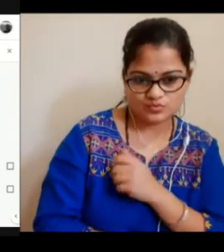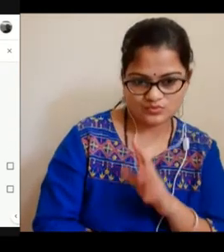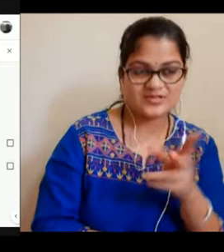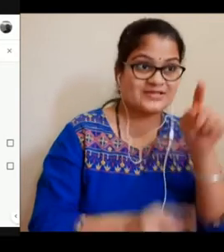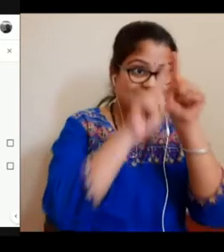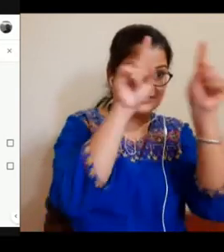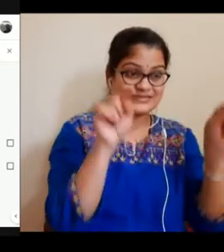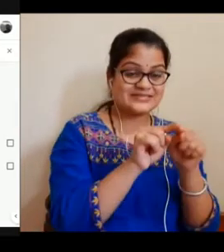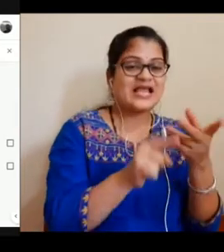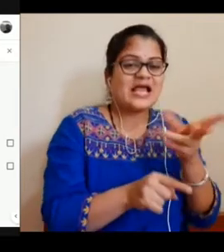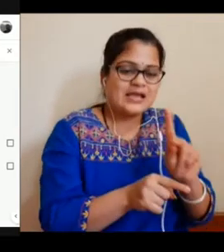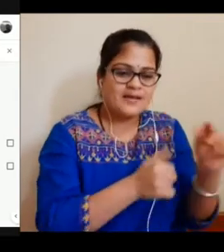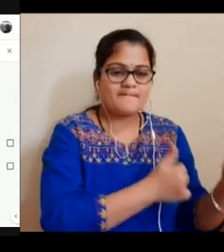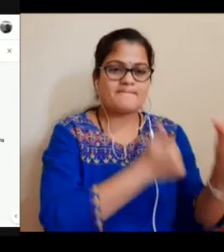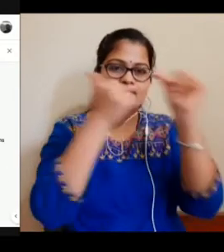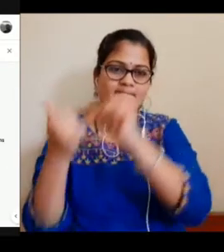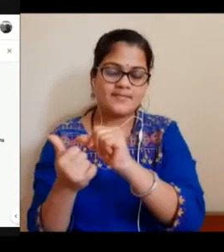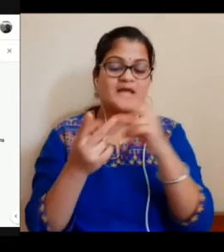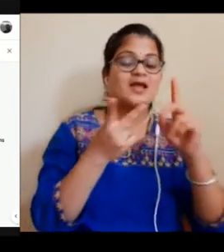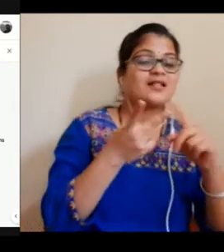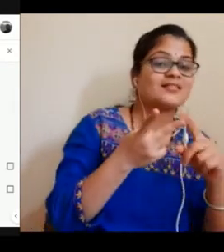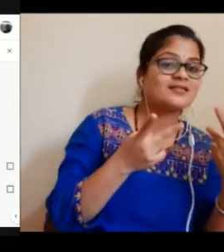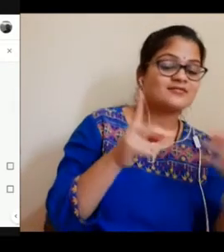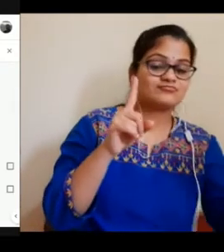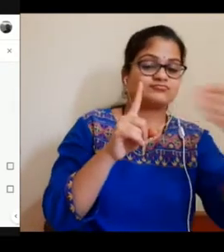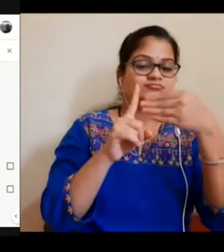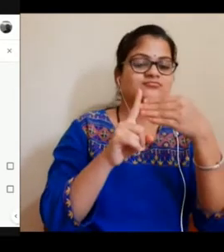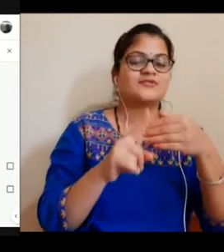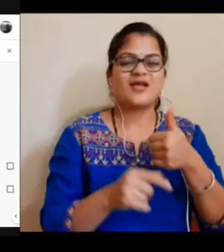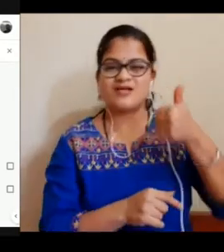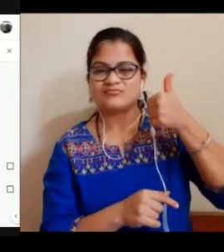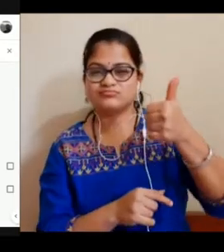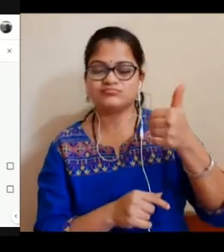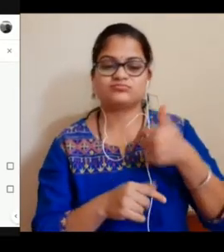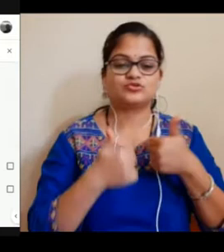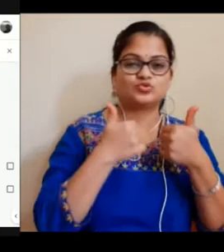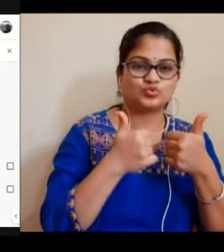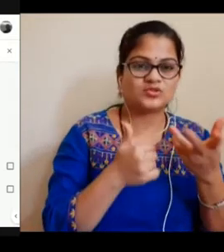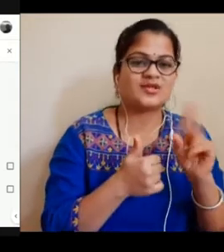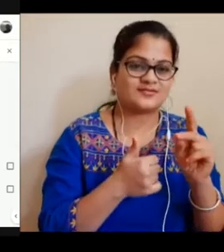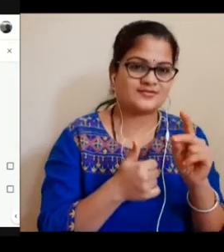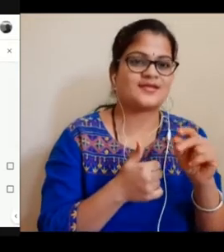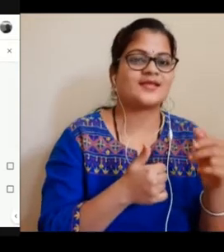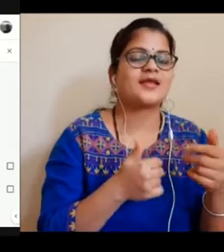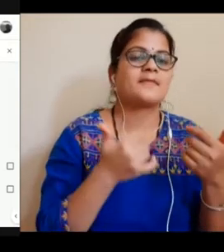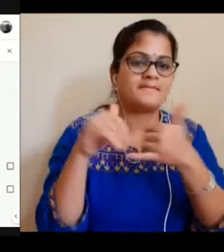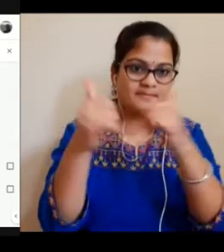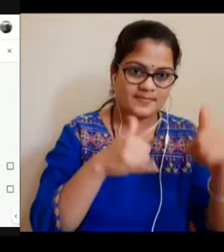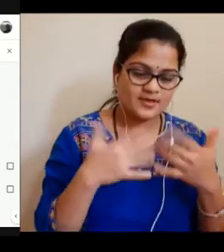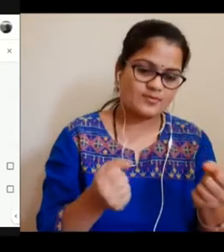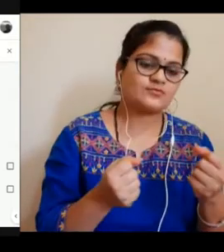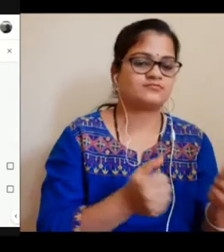and click here to try again, and then one smiley face for positive reinforcement, and to replay the